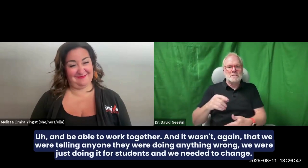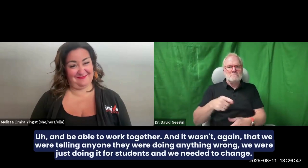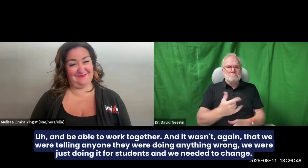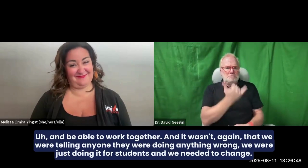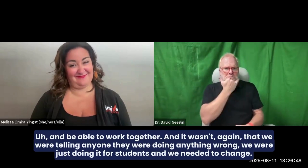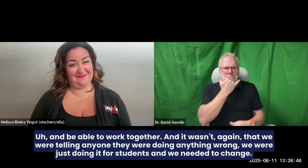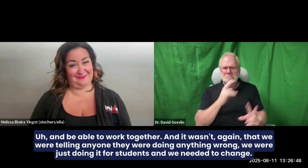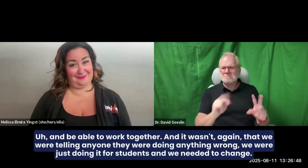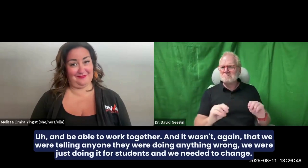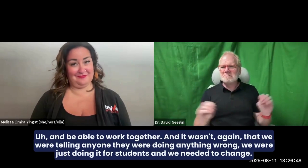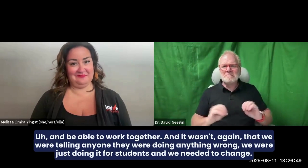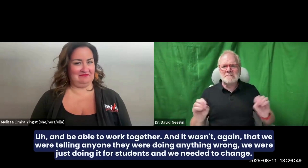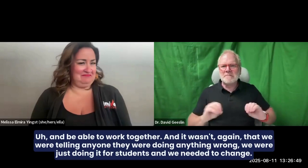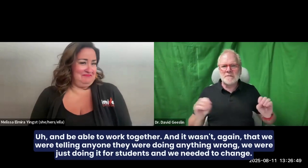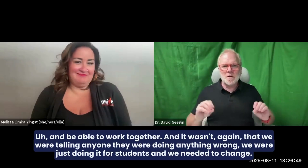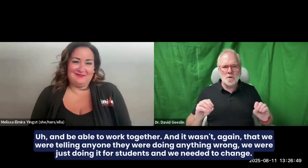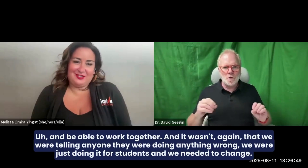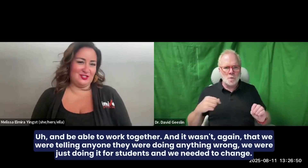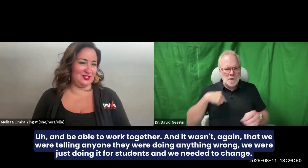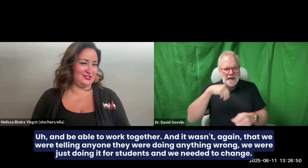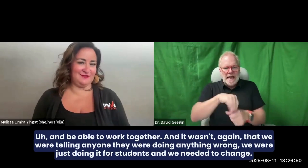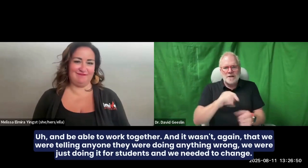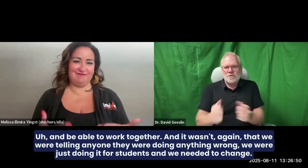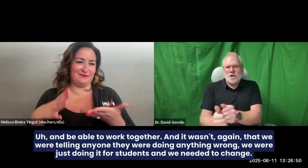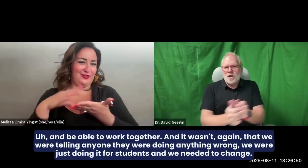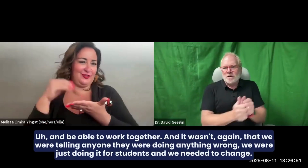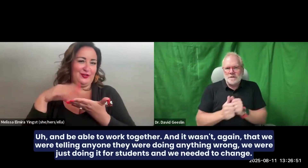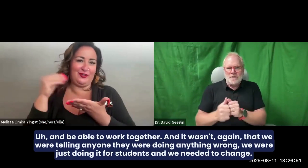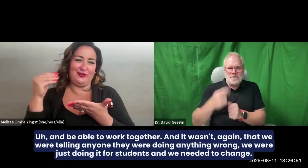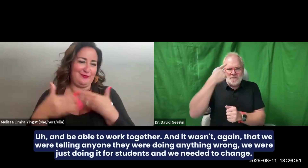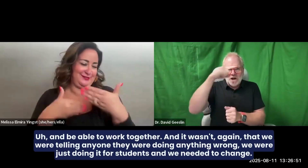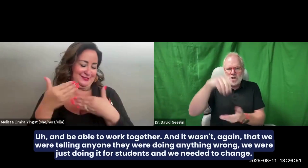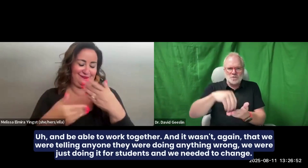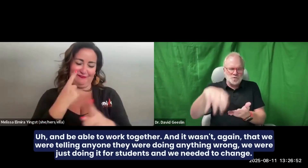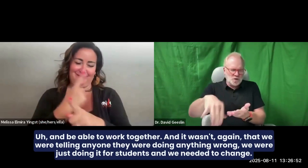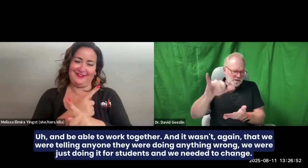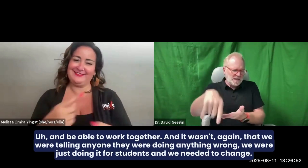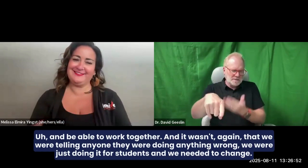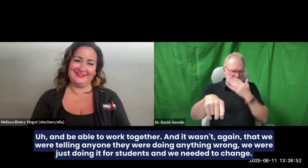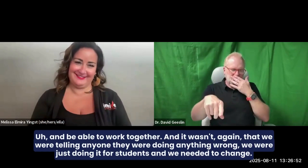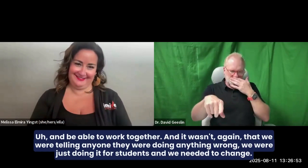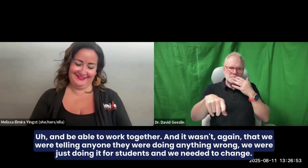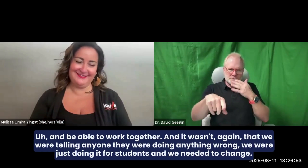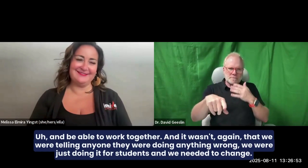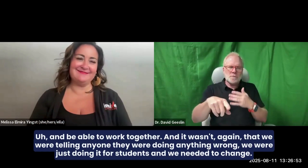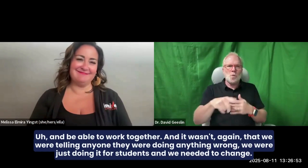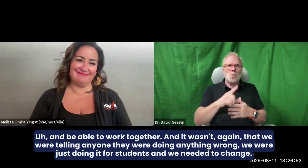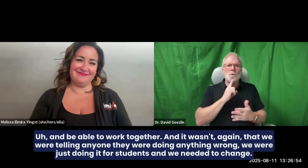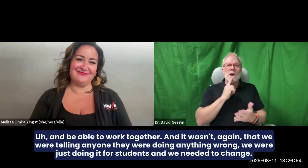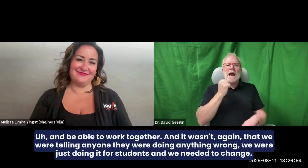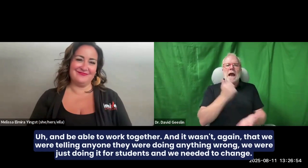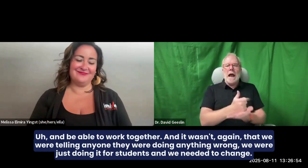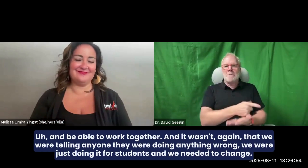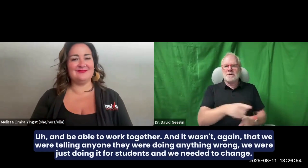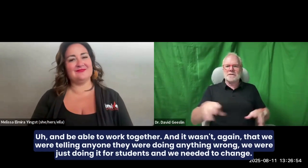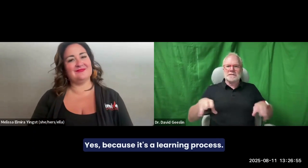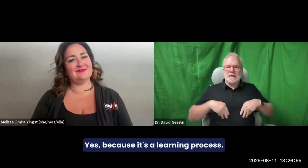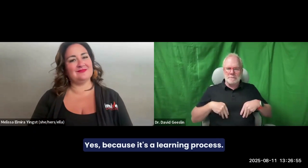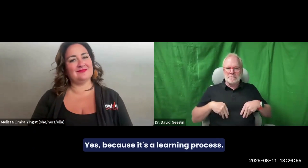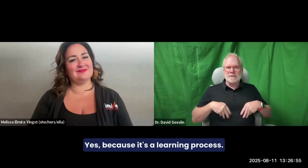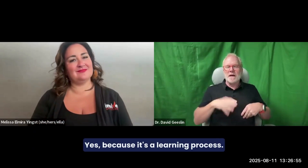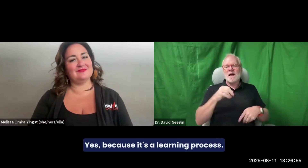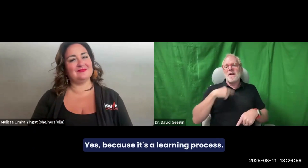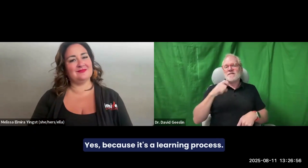and be able to work together. And it wasn't, again, that we were telling anyone they were doing anything wrong. We were just doing it for students and we needed